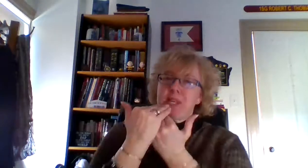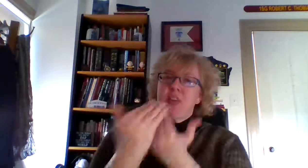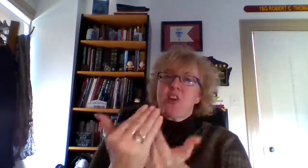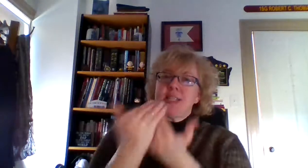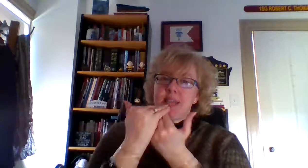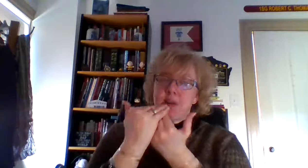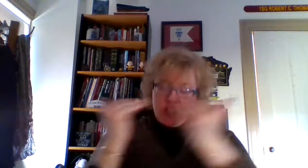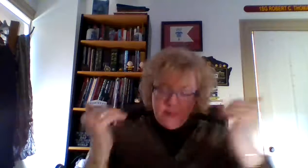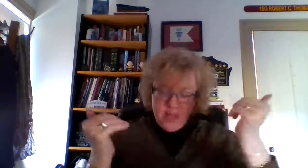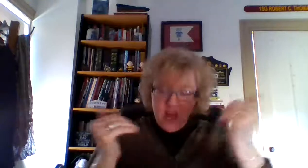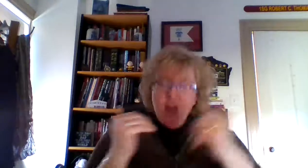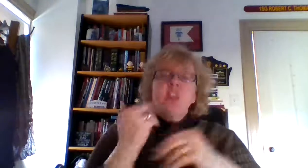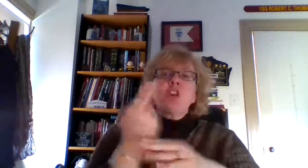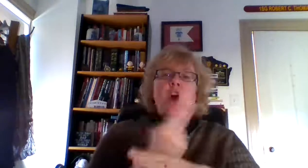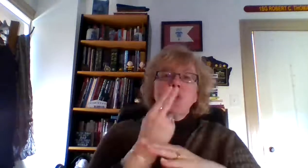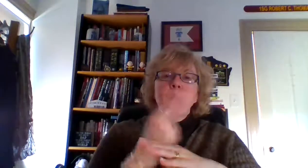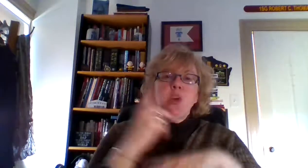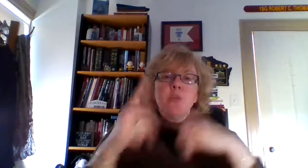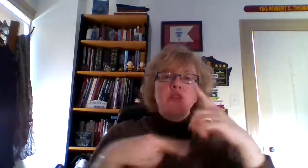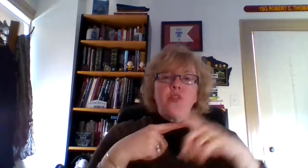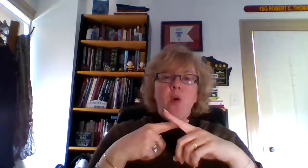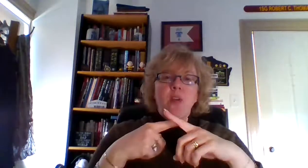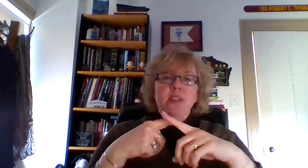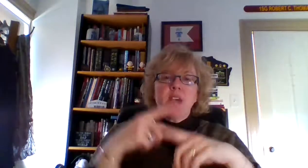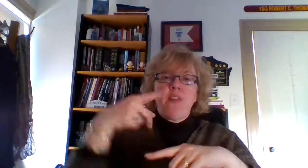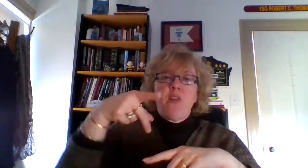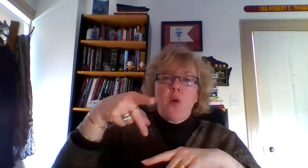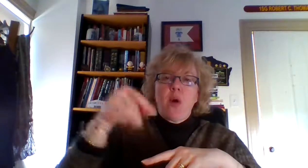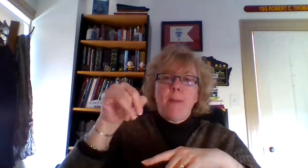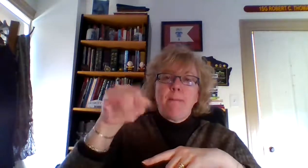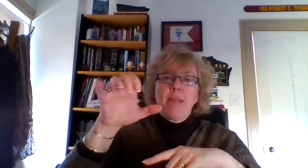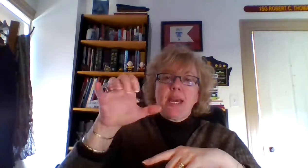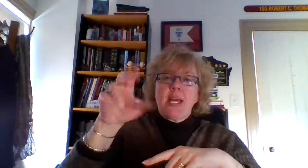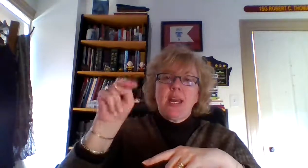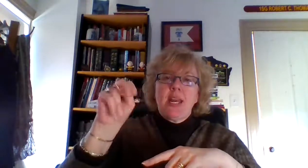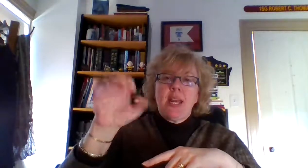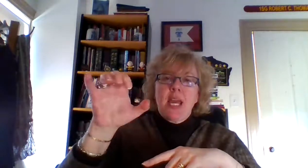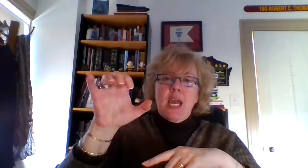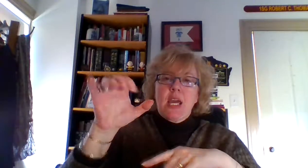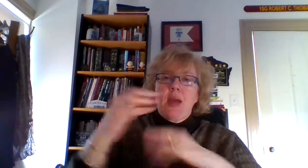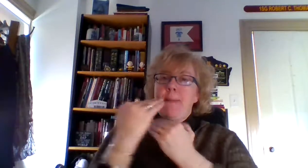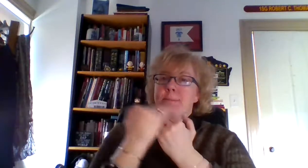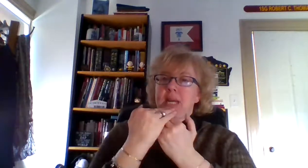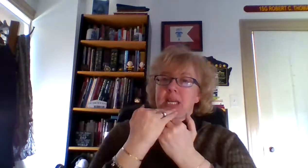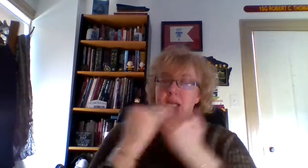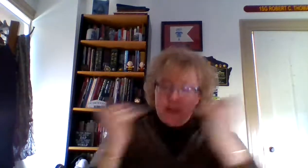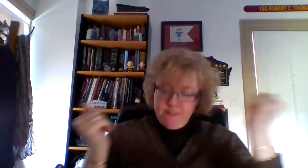together, sandwich. This can also be used for the sign for picnic.